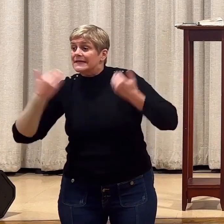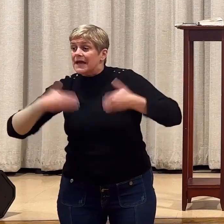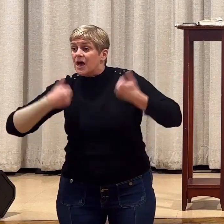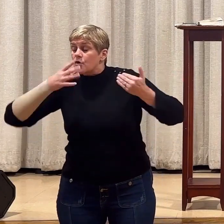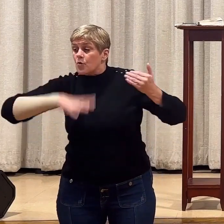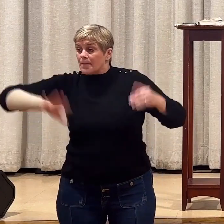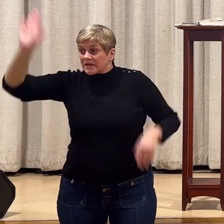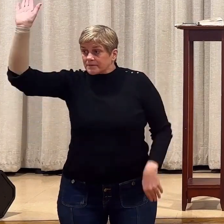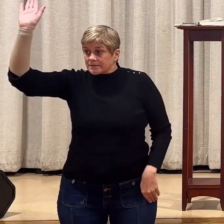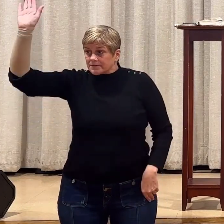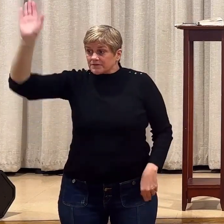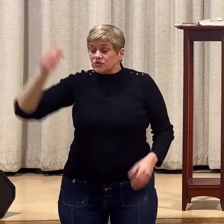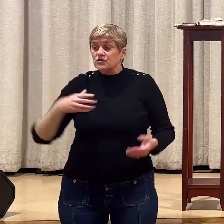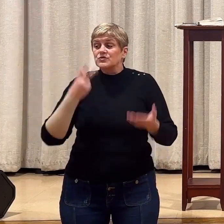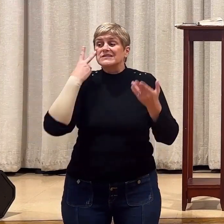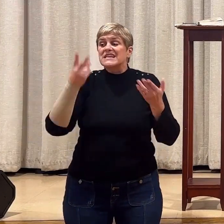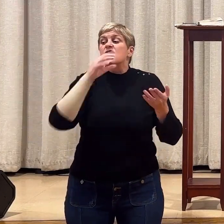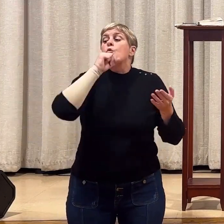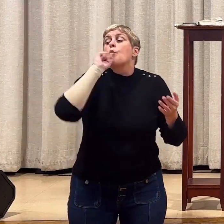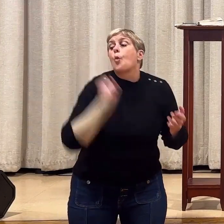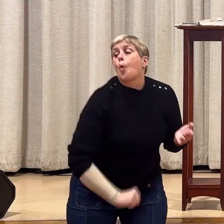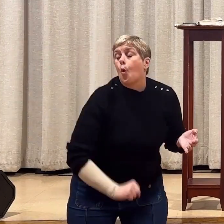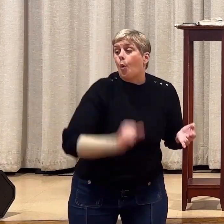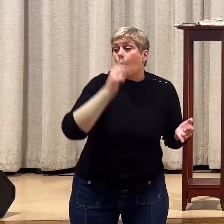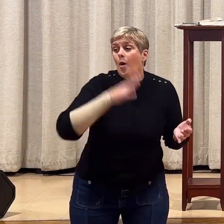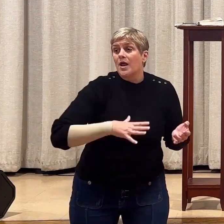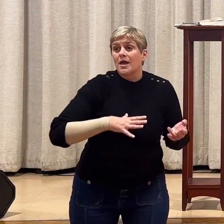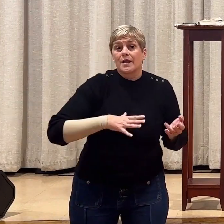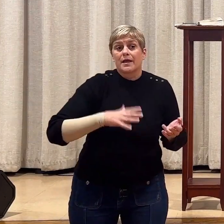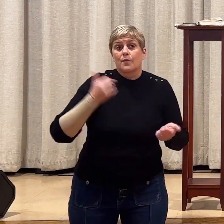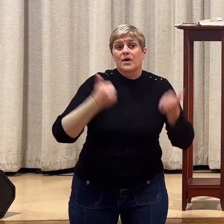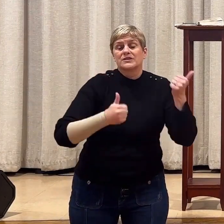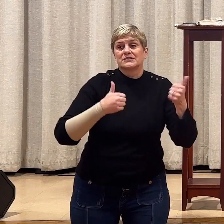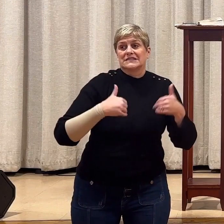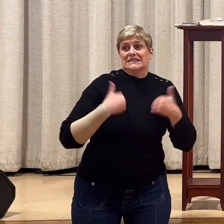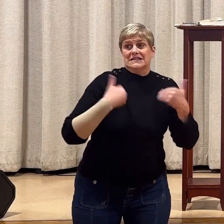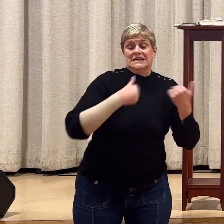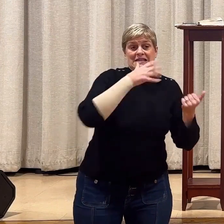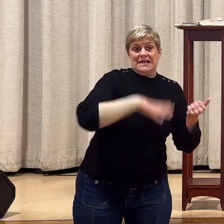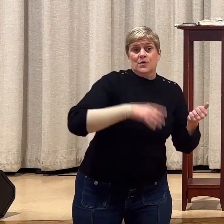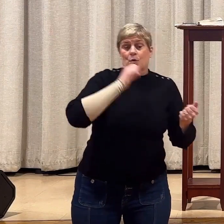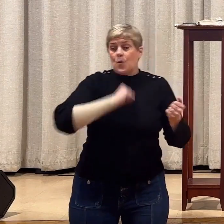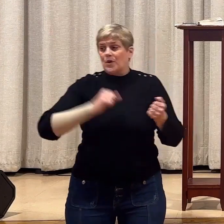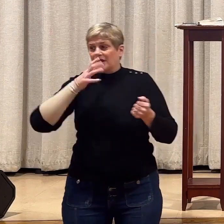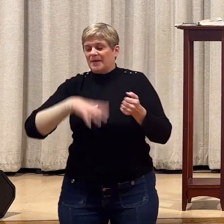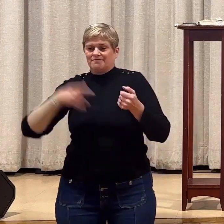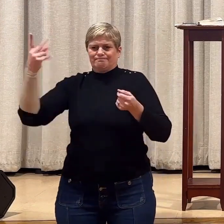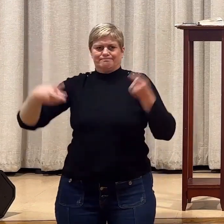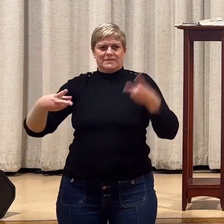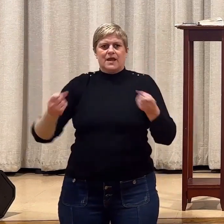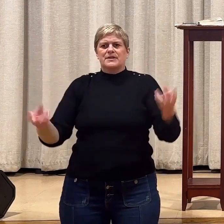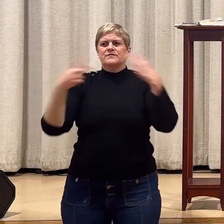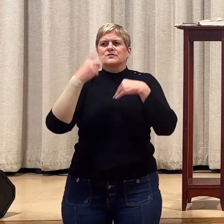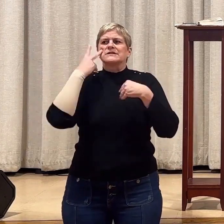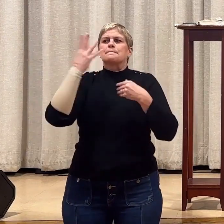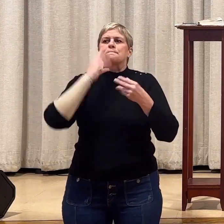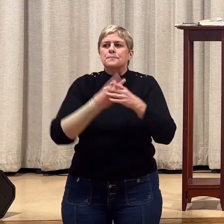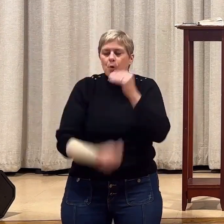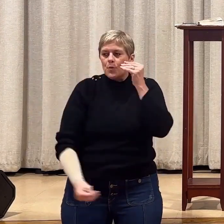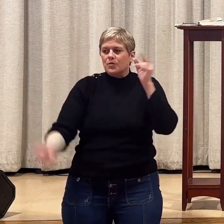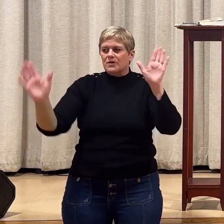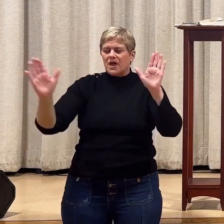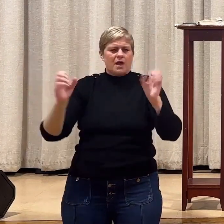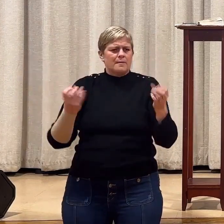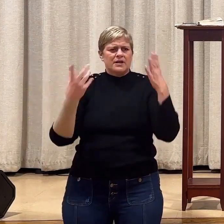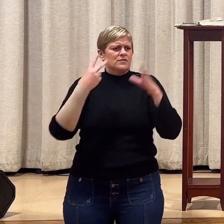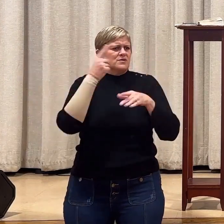Raise your hand. How many of you see an older woman? Okay, about half and half. How many of you can see both? How many of you